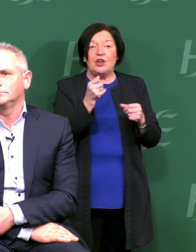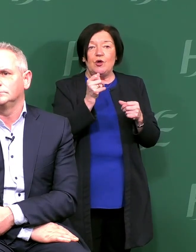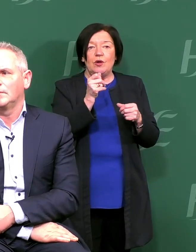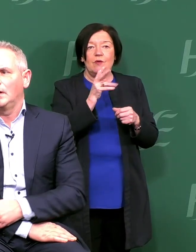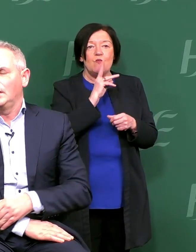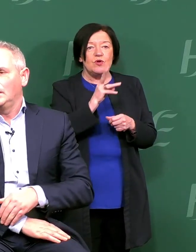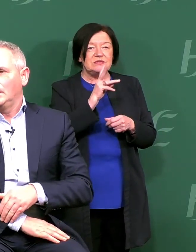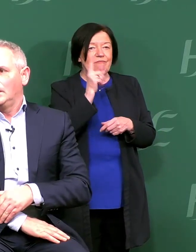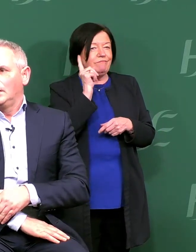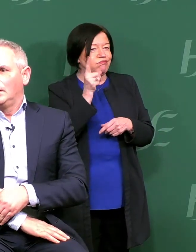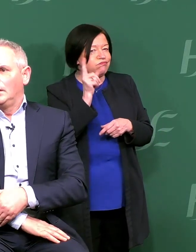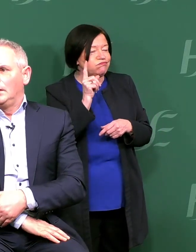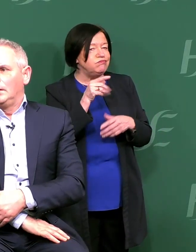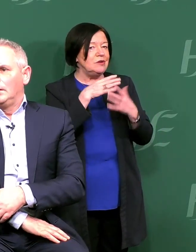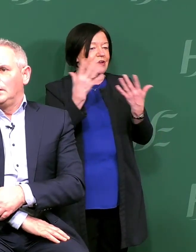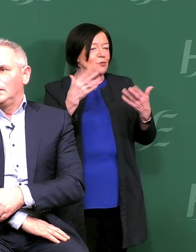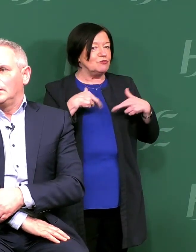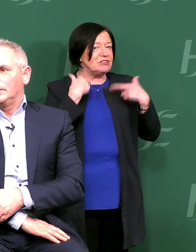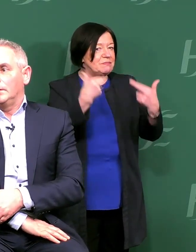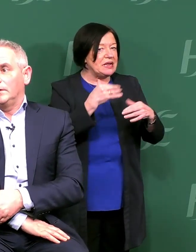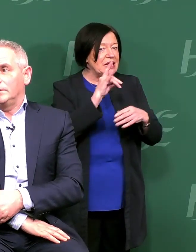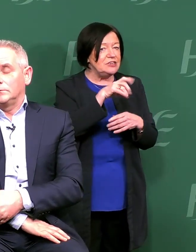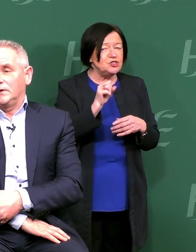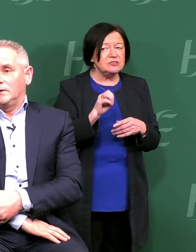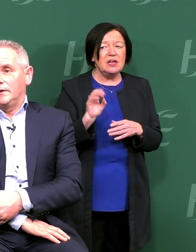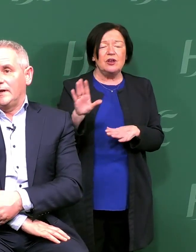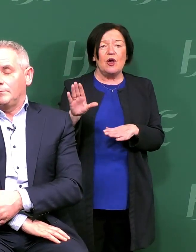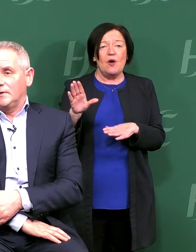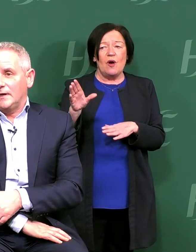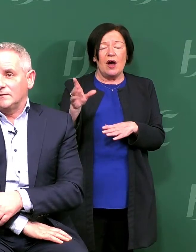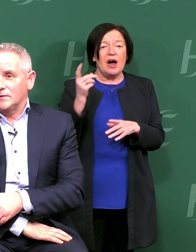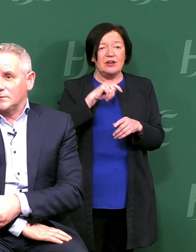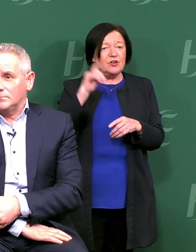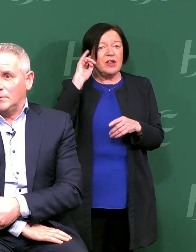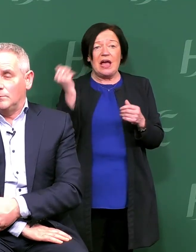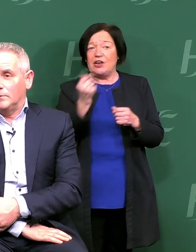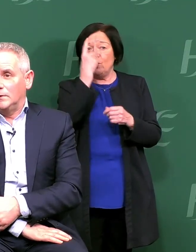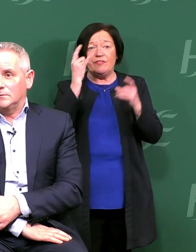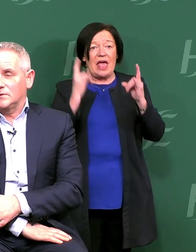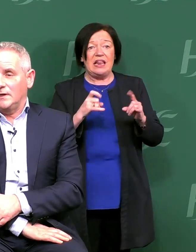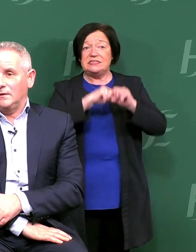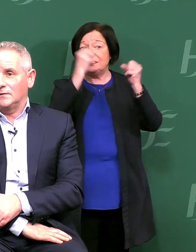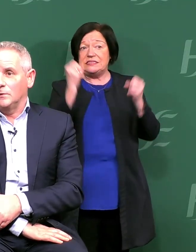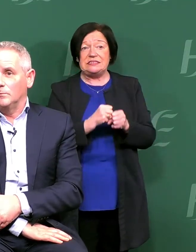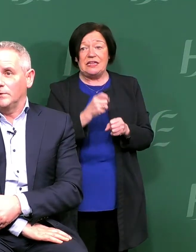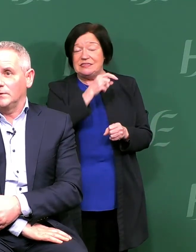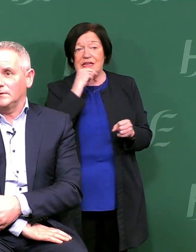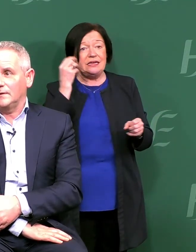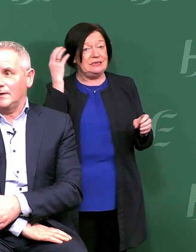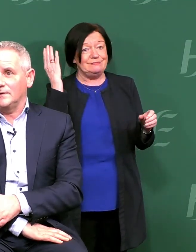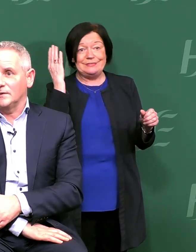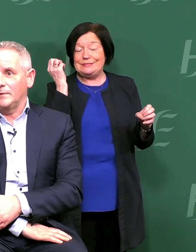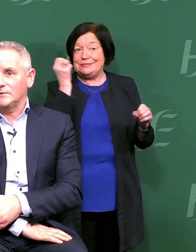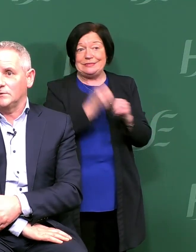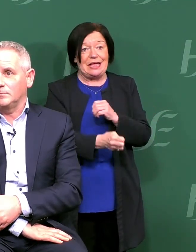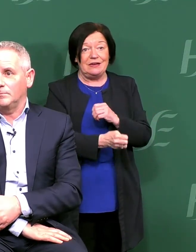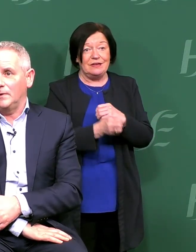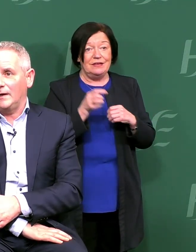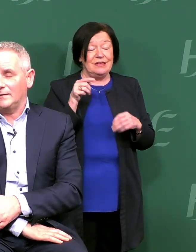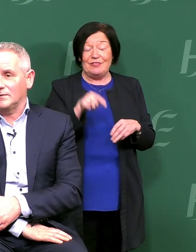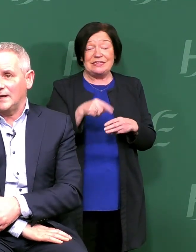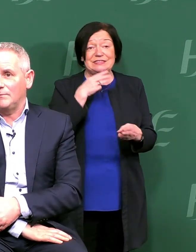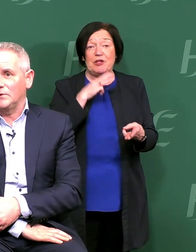I suppose, from the perspective of the HSE? No, I don't think you'll hear anybody in the health system overall say it's over, and that isn't our